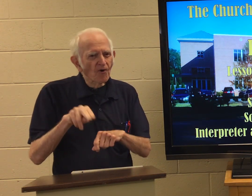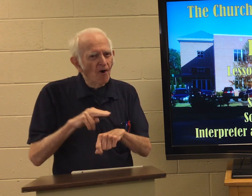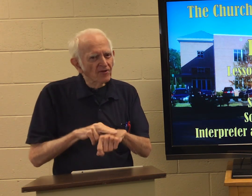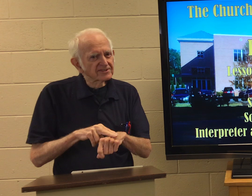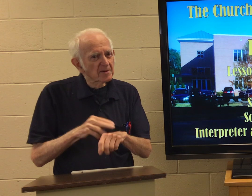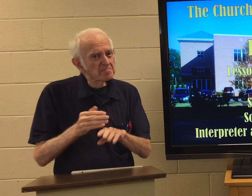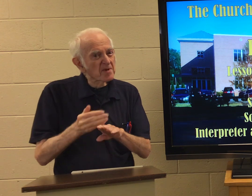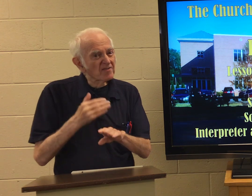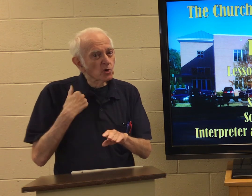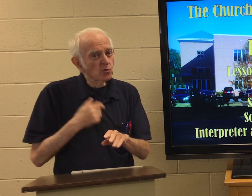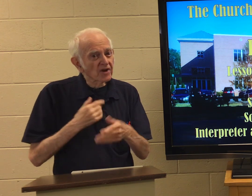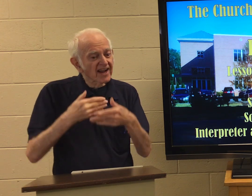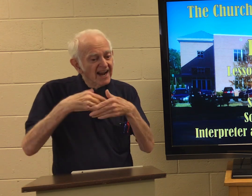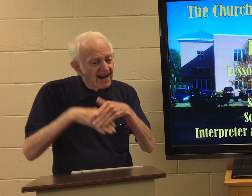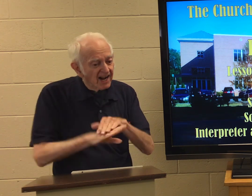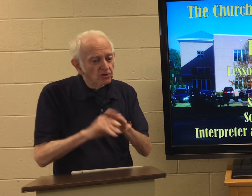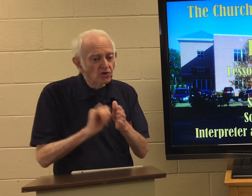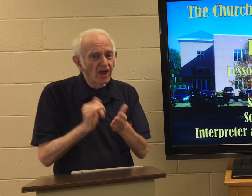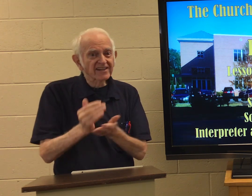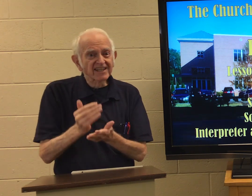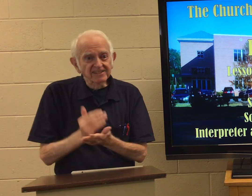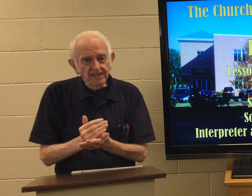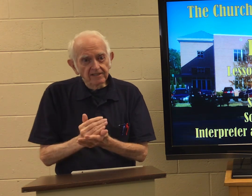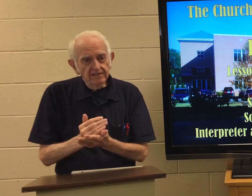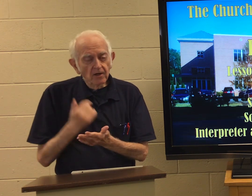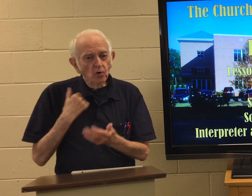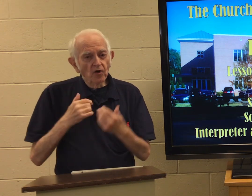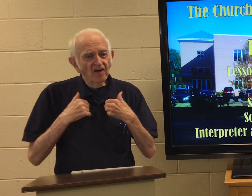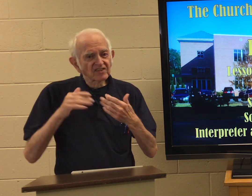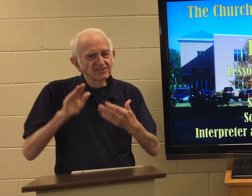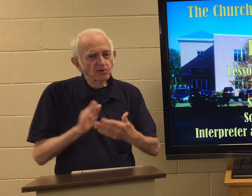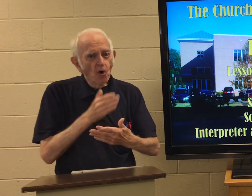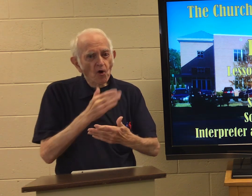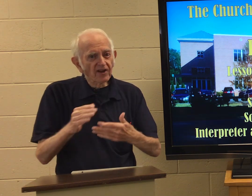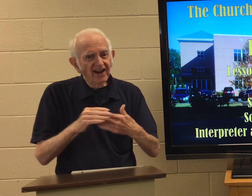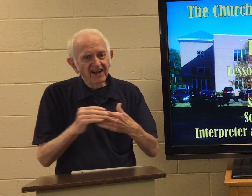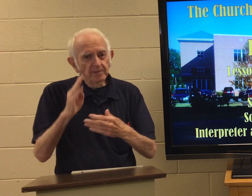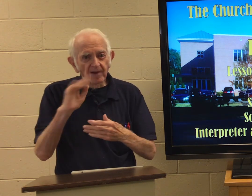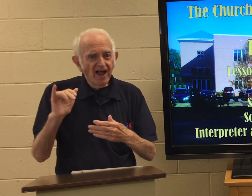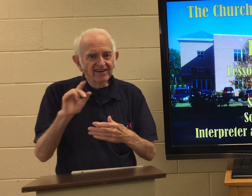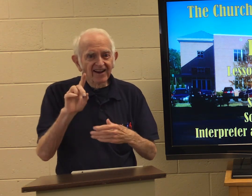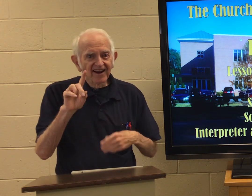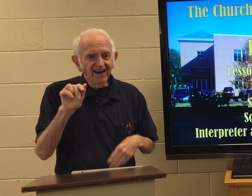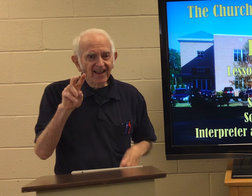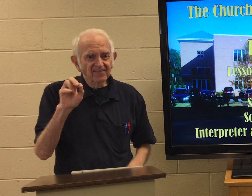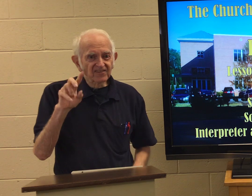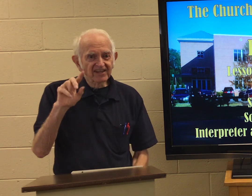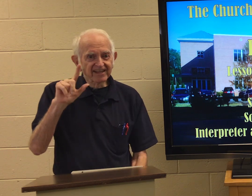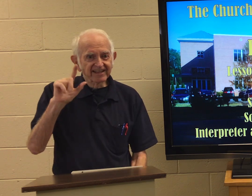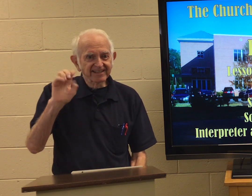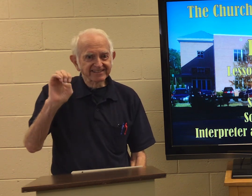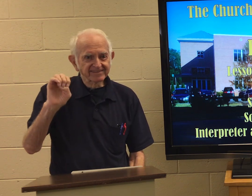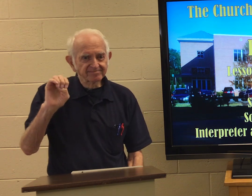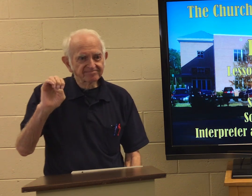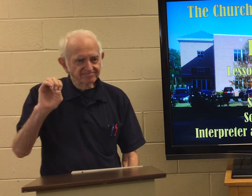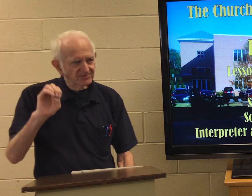But of course, before we enter into that lesson, we'll have a song led by David Lee.